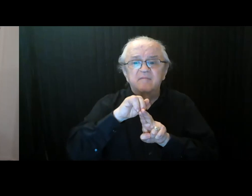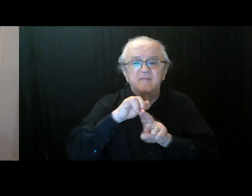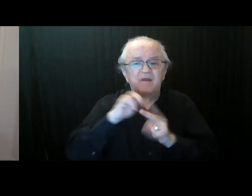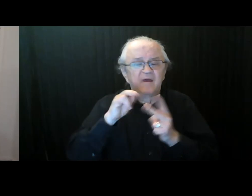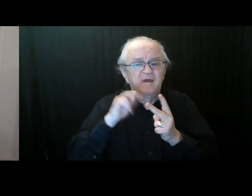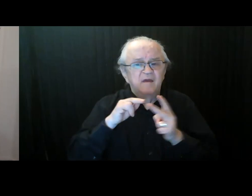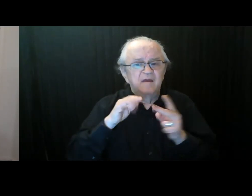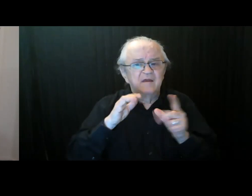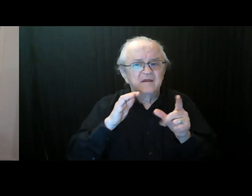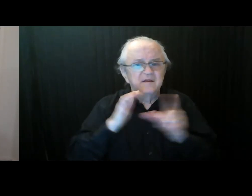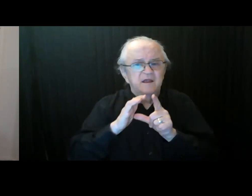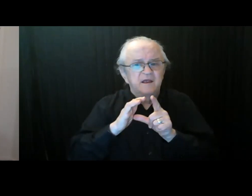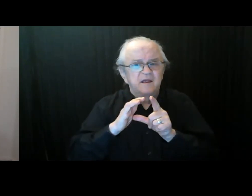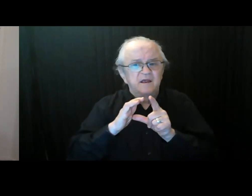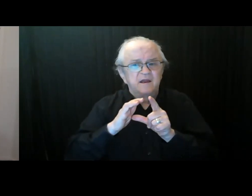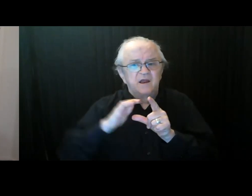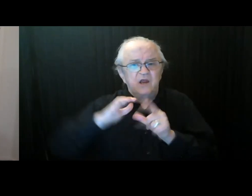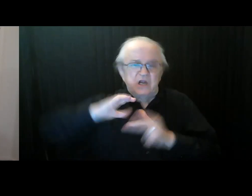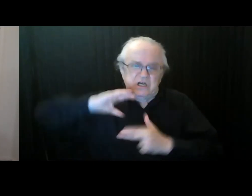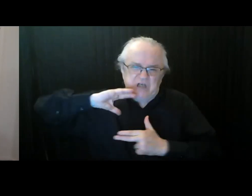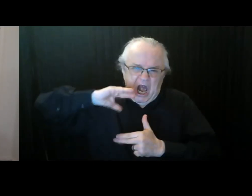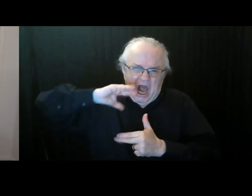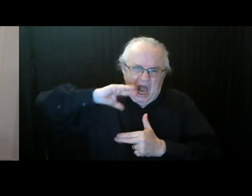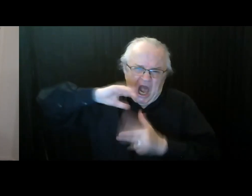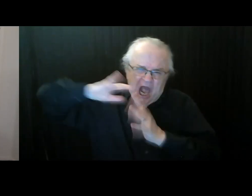sudden gust of hurricane force wind,